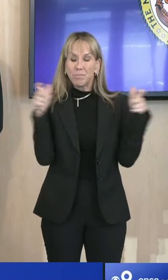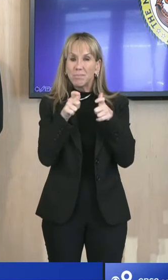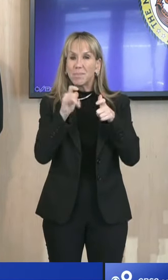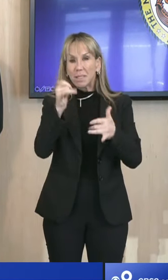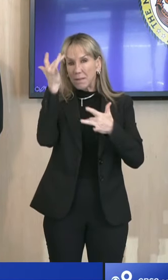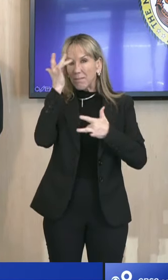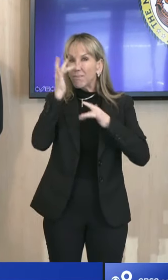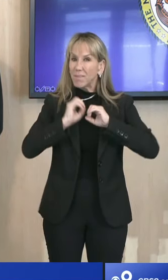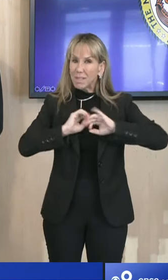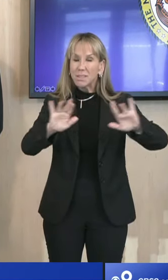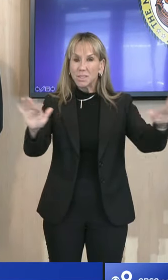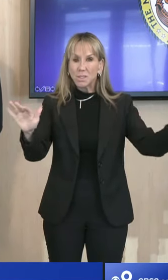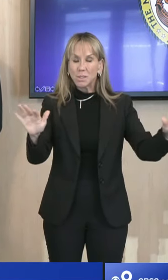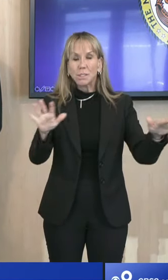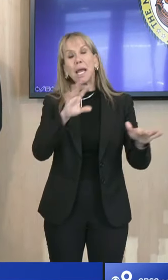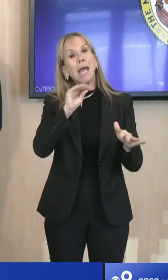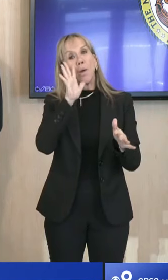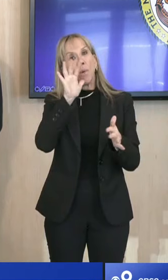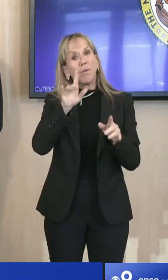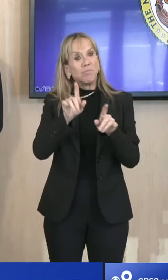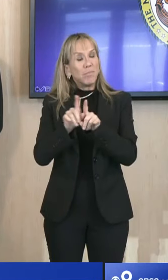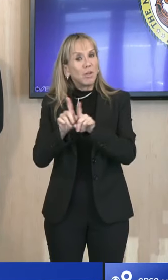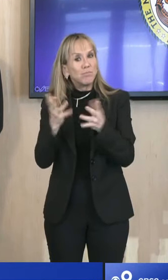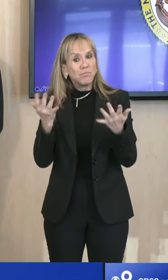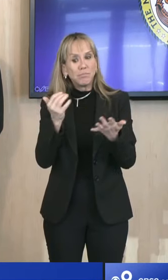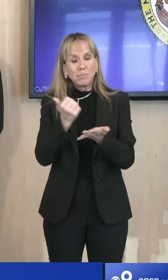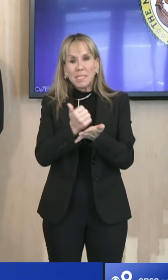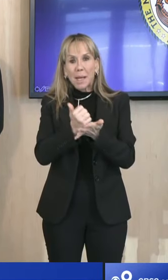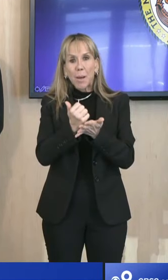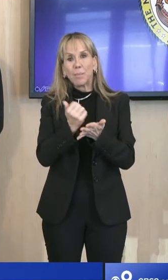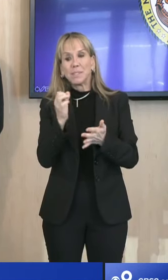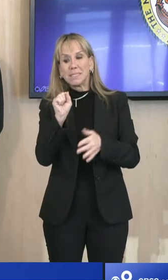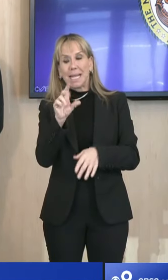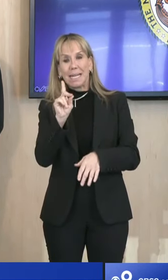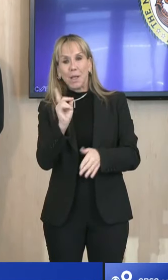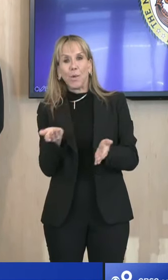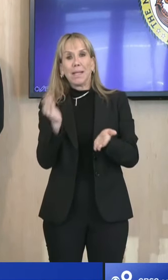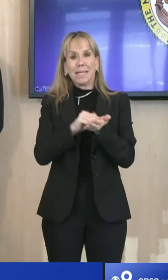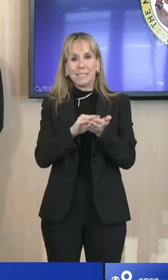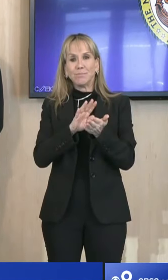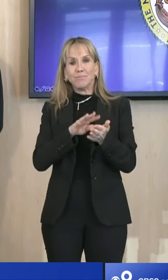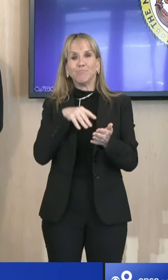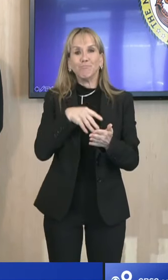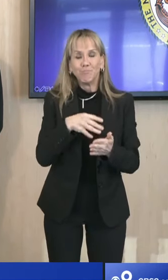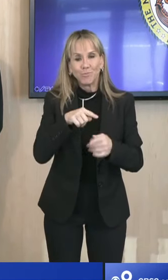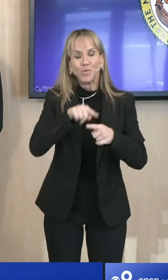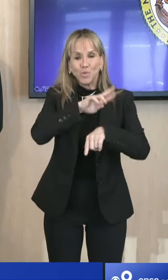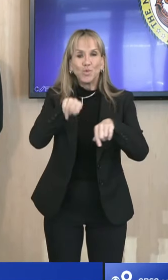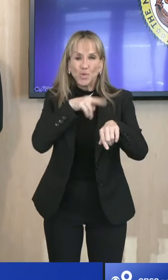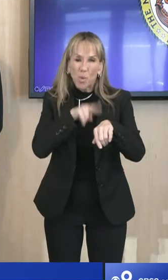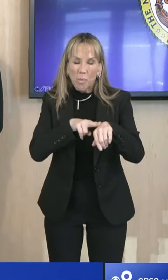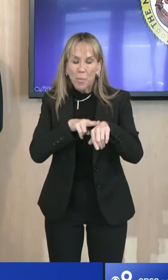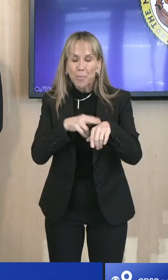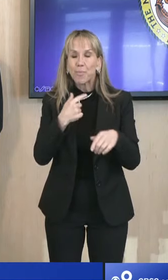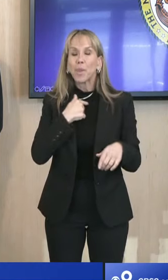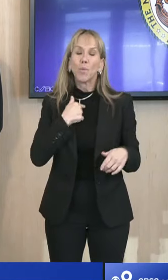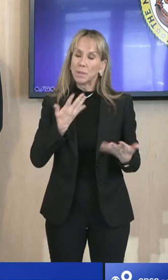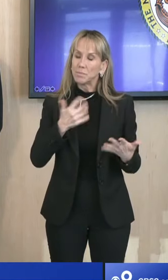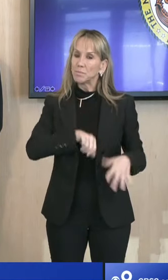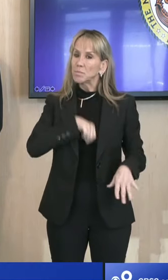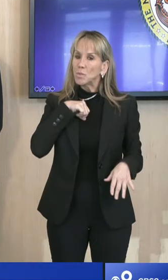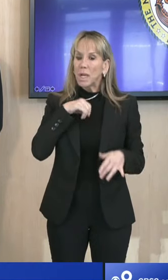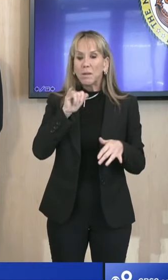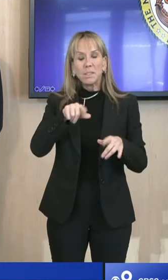our community, and be another step forward in restoring San Diego back to normal. We are proud to join together with several